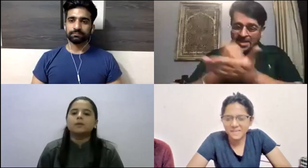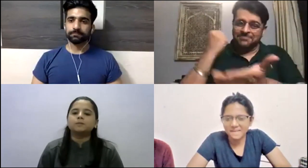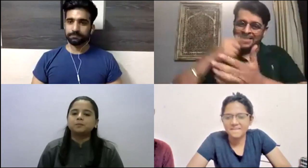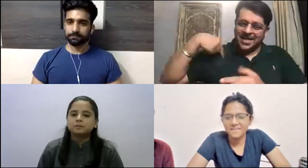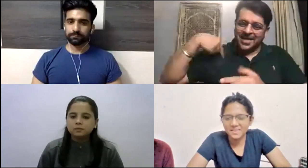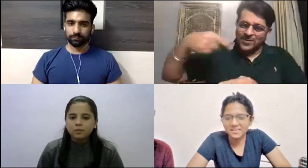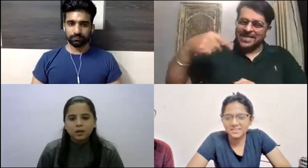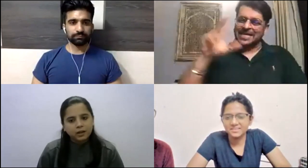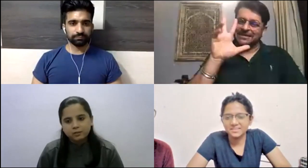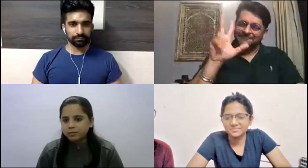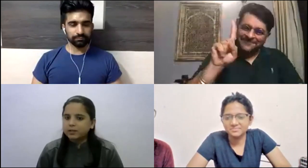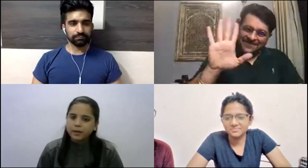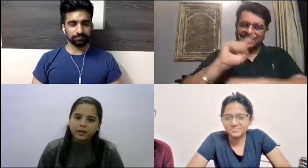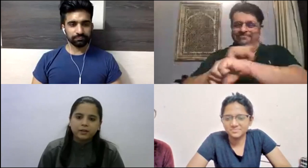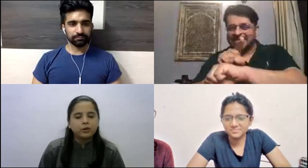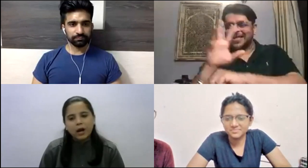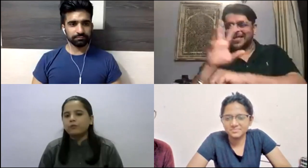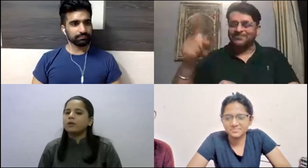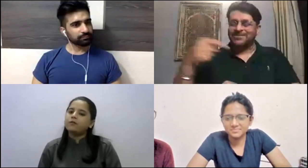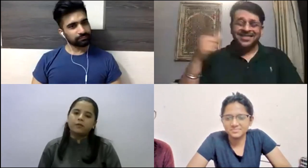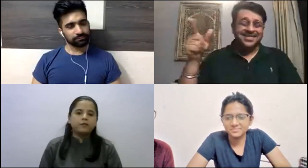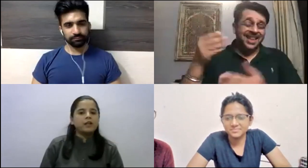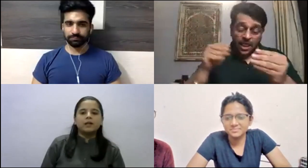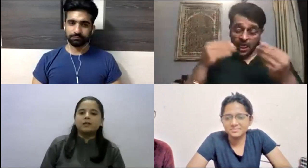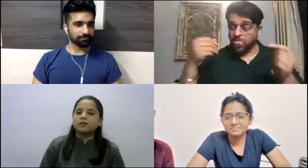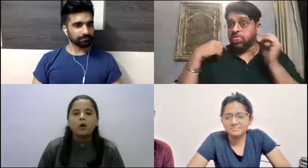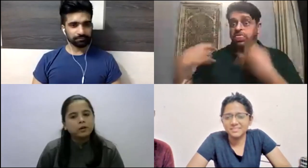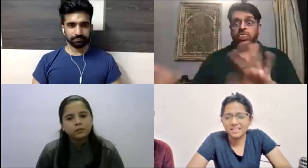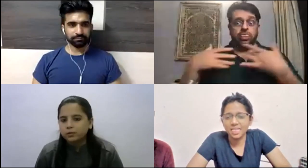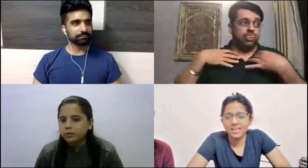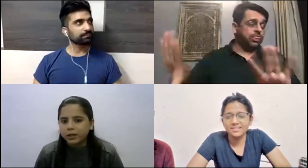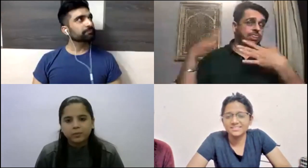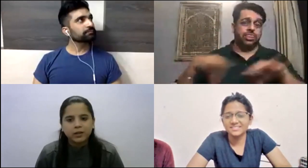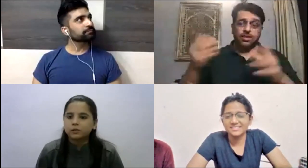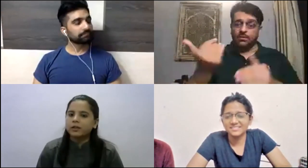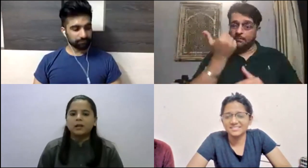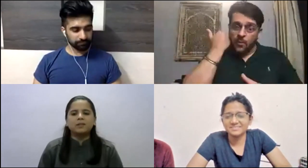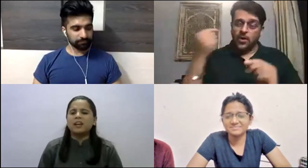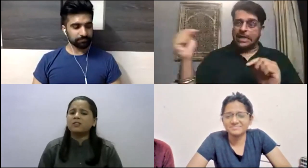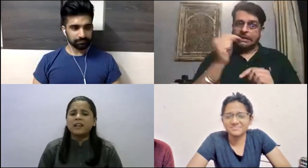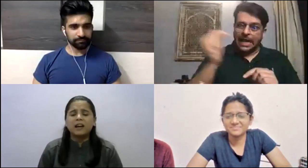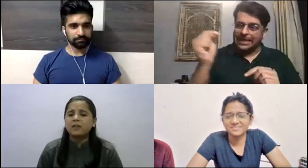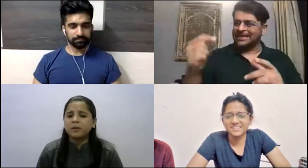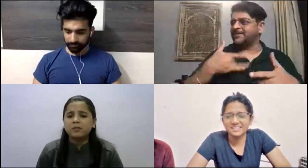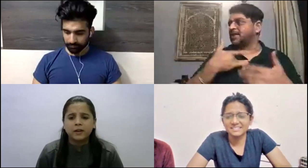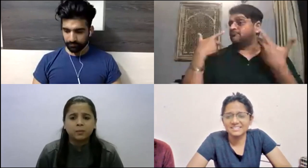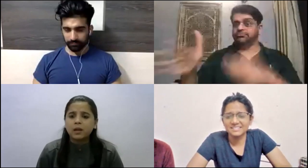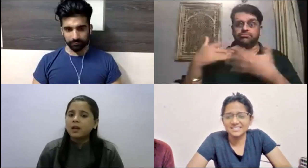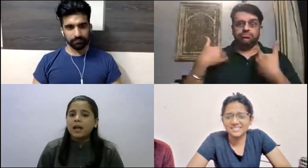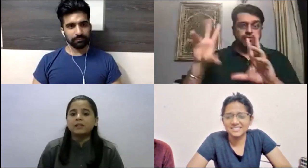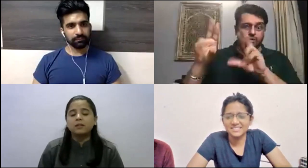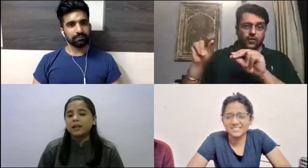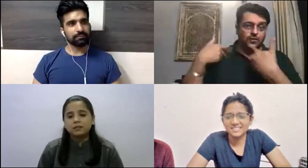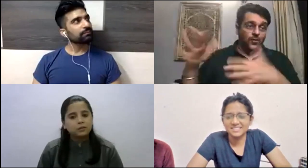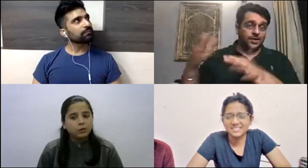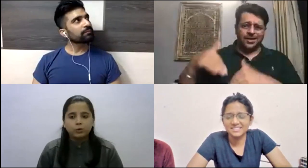newspaper. It's mandatory. You have to read for 15 minutes or to 30 minutes on the daily basis. And I was like, I've been fed up.